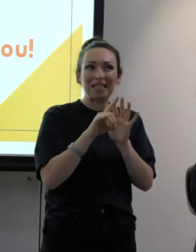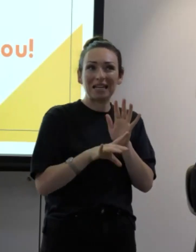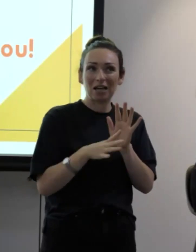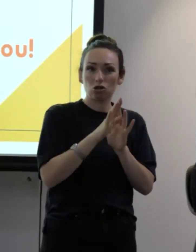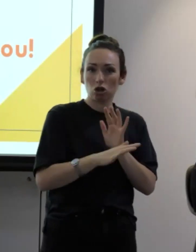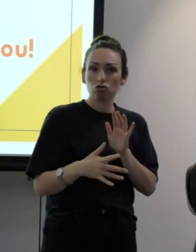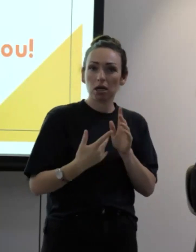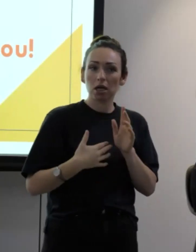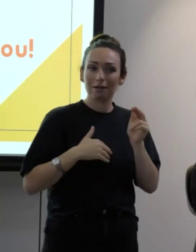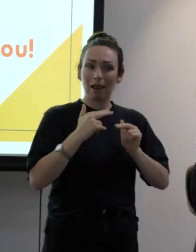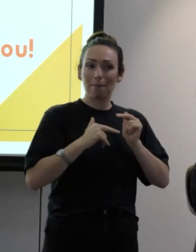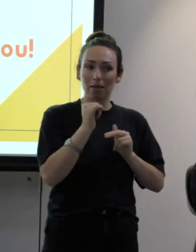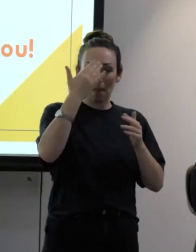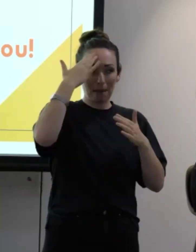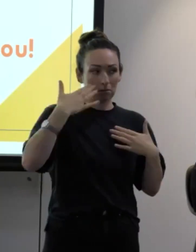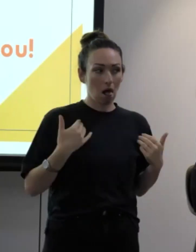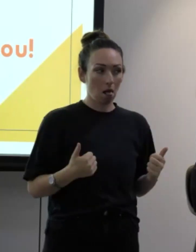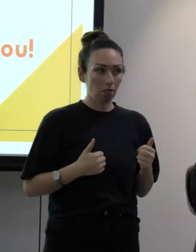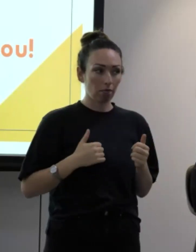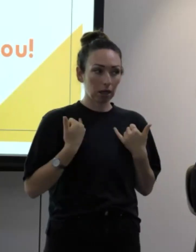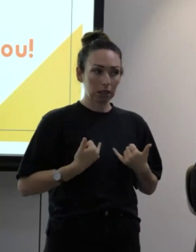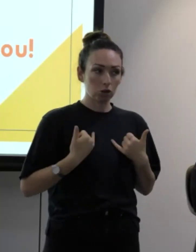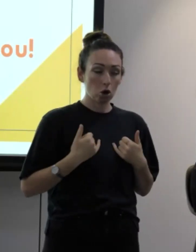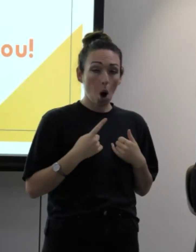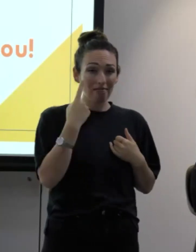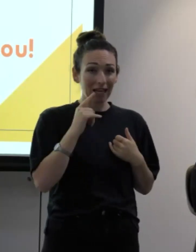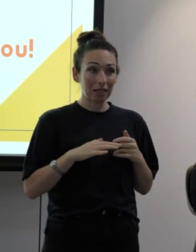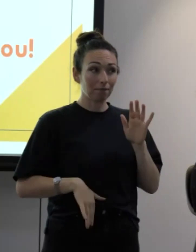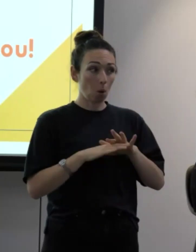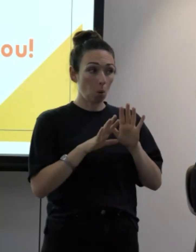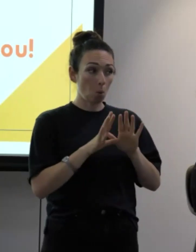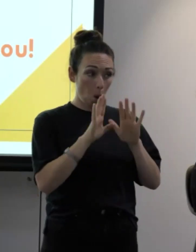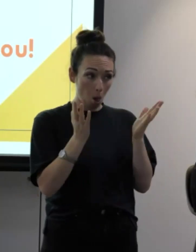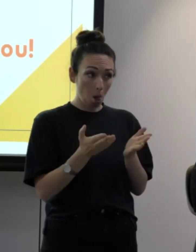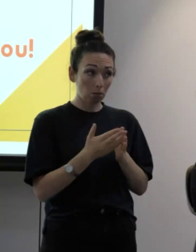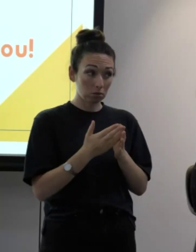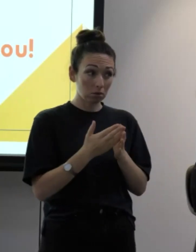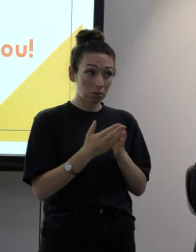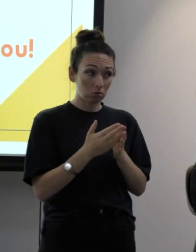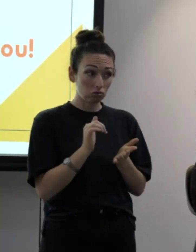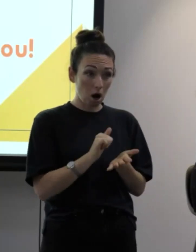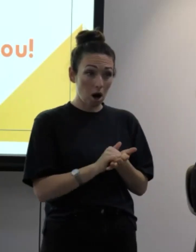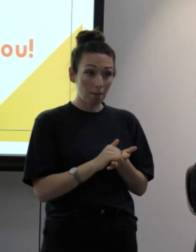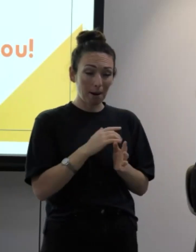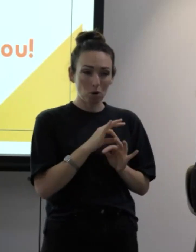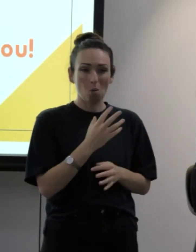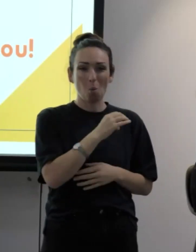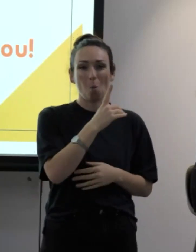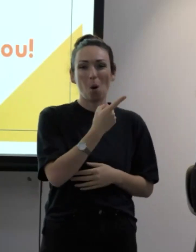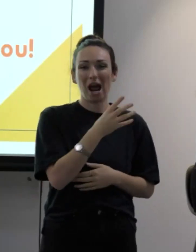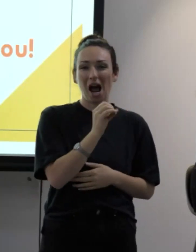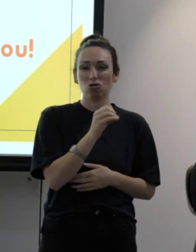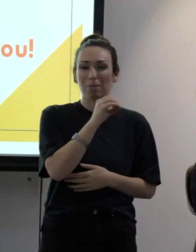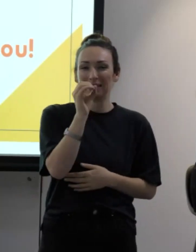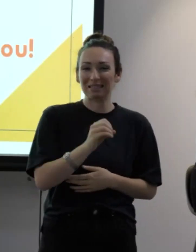it does seem to be represented across global data sets, across population level data sets. I'm not 100% sure on the rates of